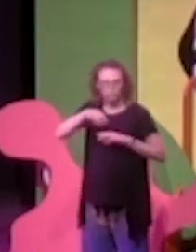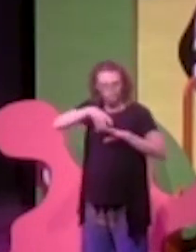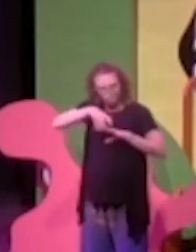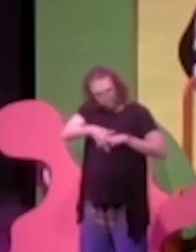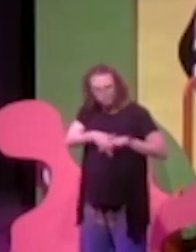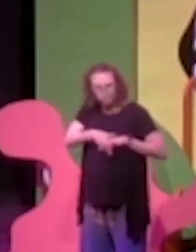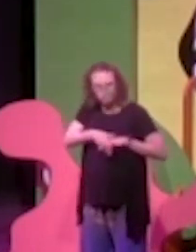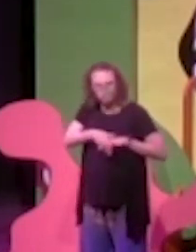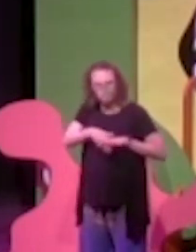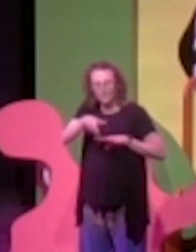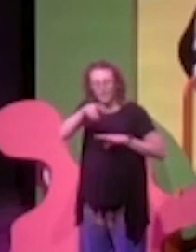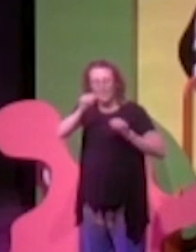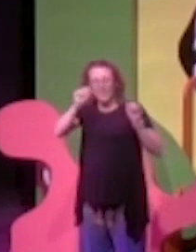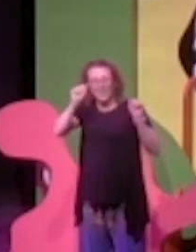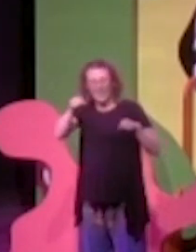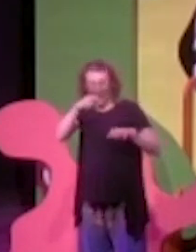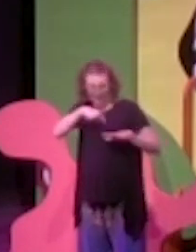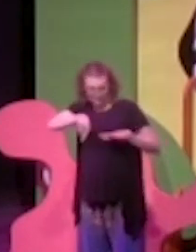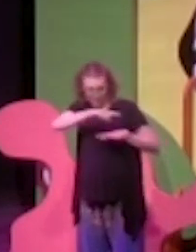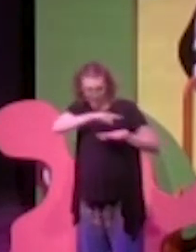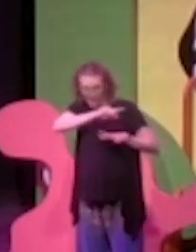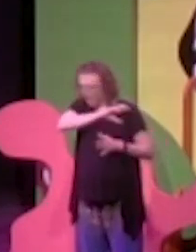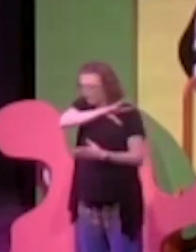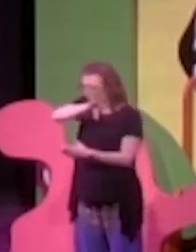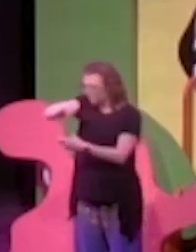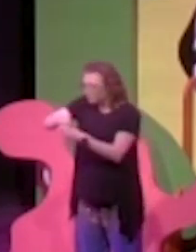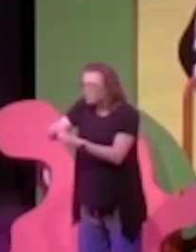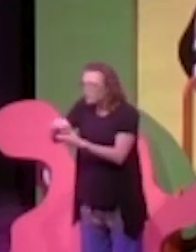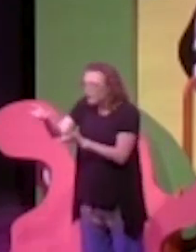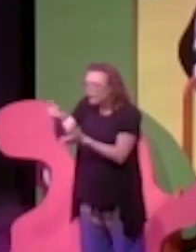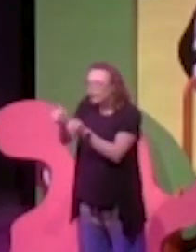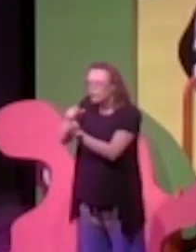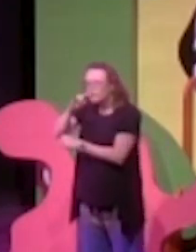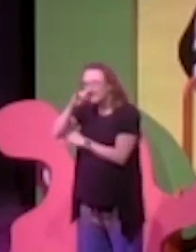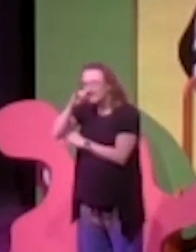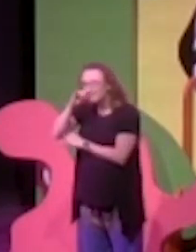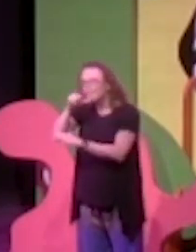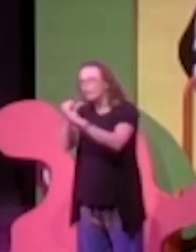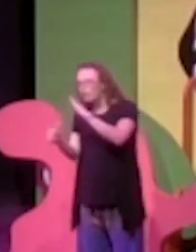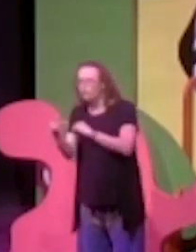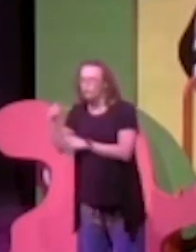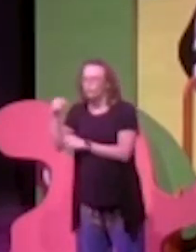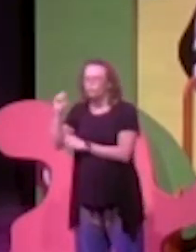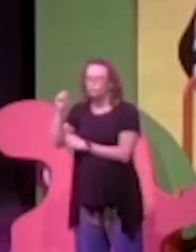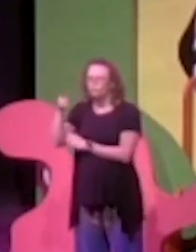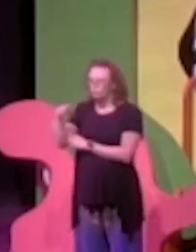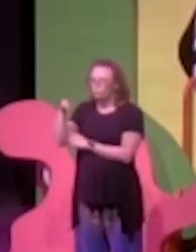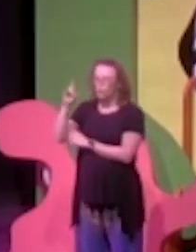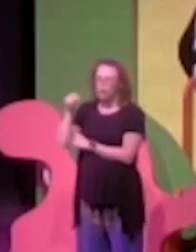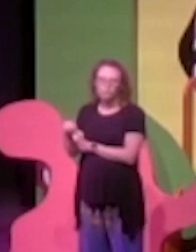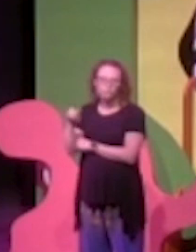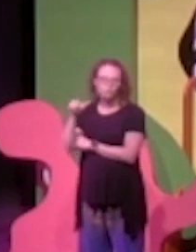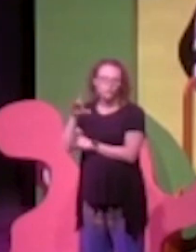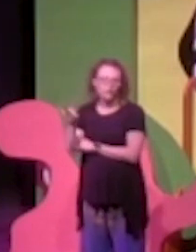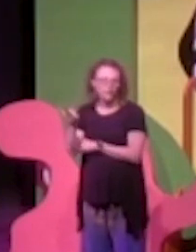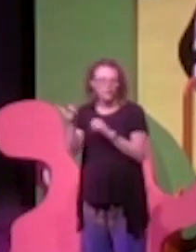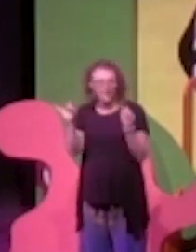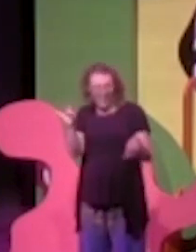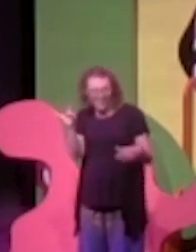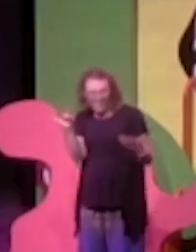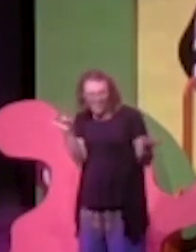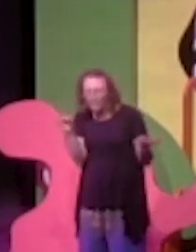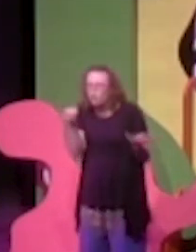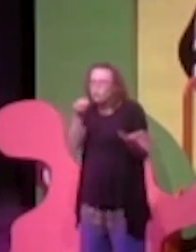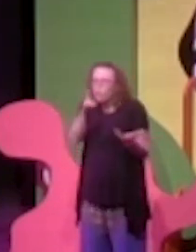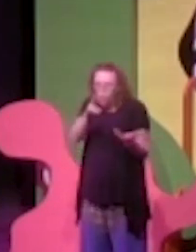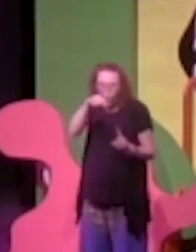to be engaging with kids under Prop 28? Or will it be so narrowly drawn that only people who have gone to college, have their bachelor's,